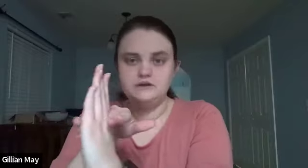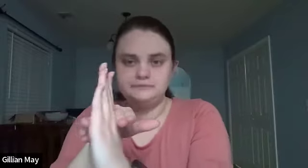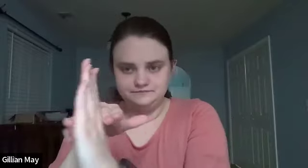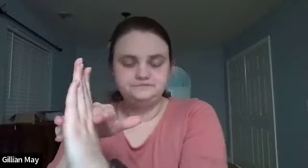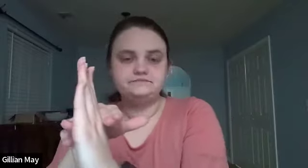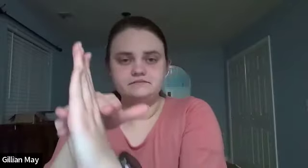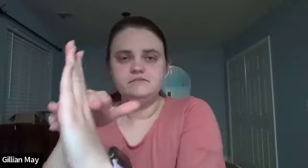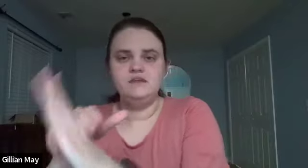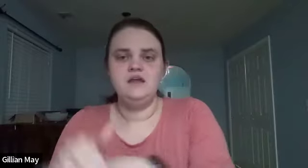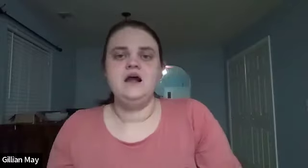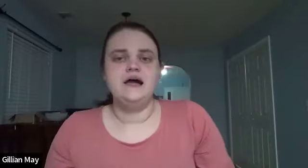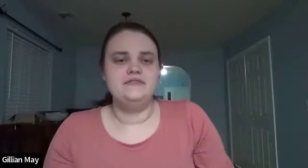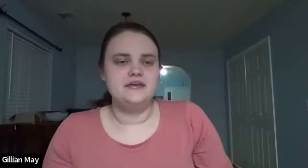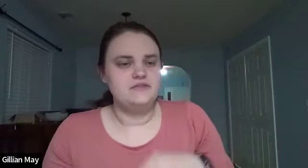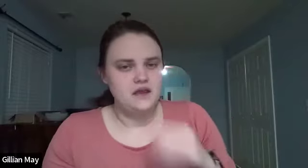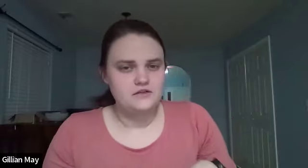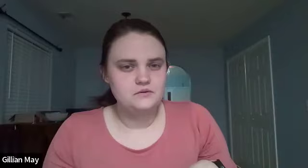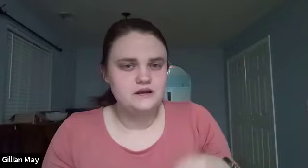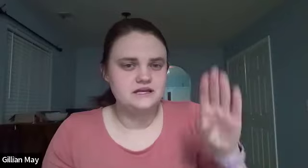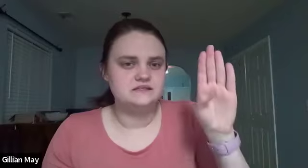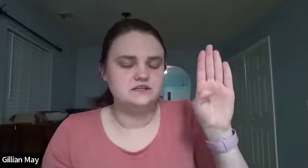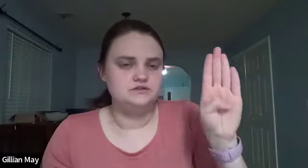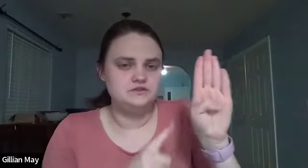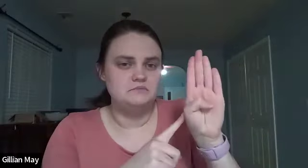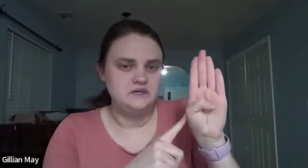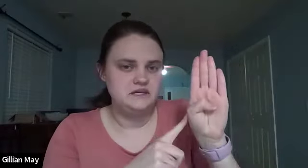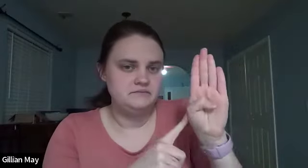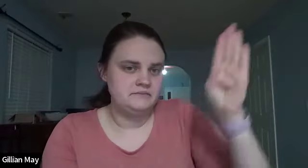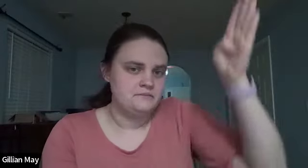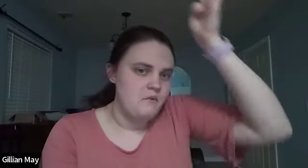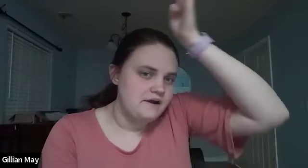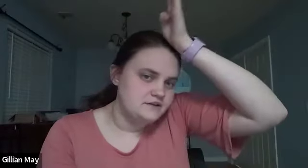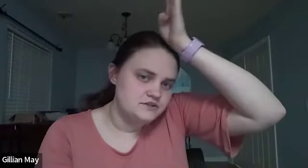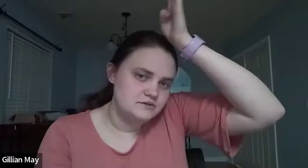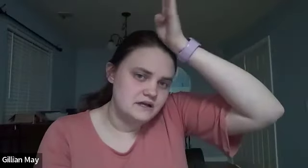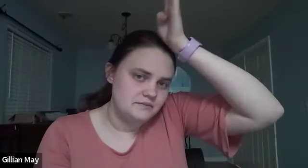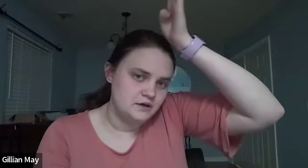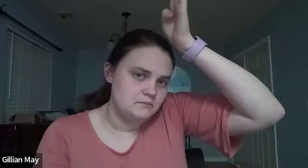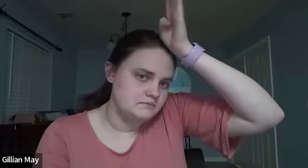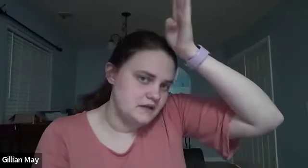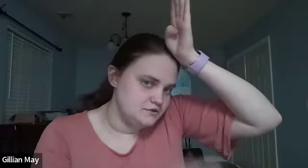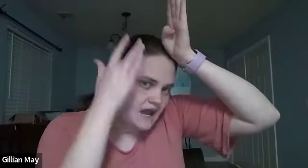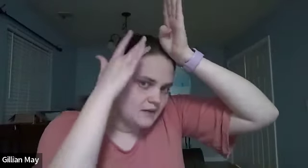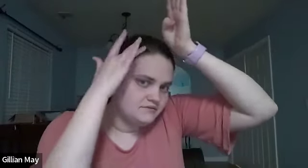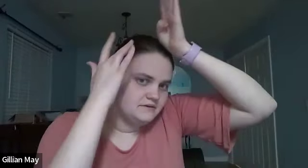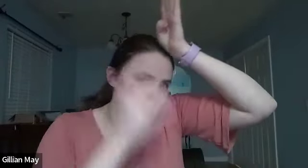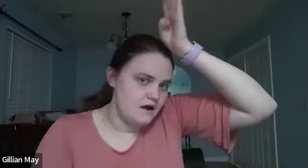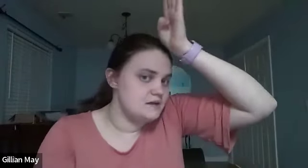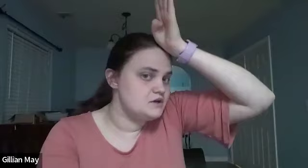Shark. And then the other one is you do a B and you do it up here and you tap. Now, I am going to